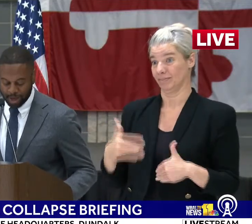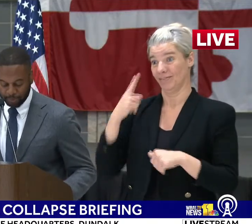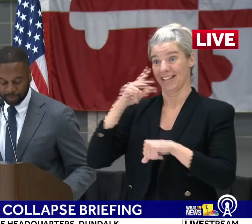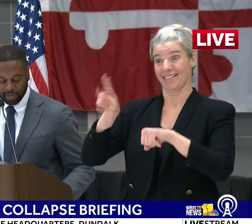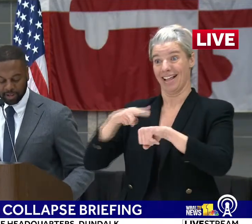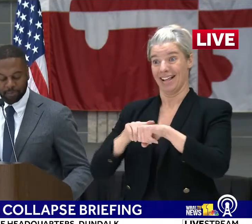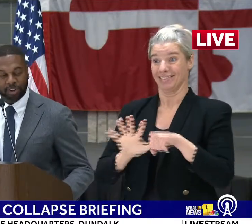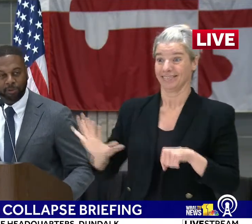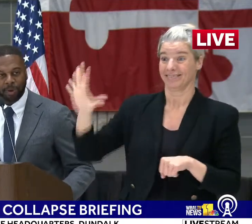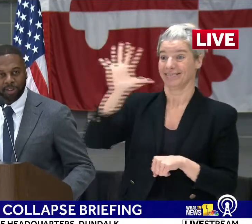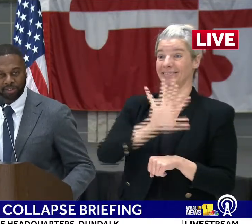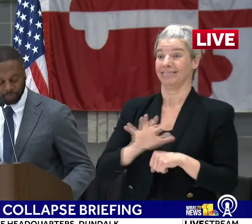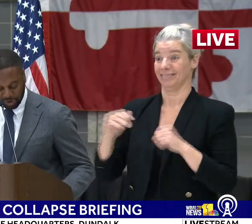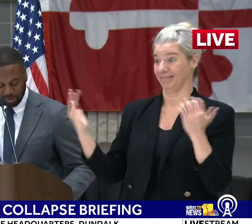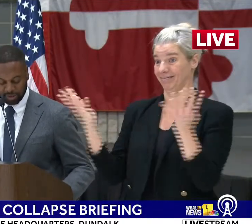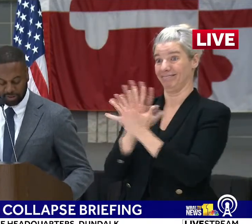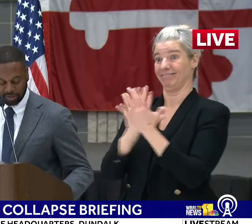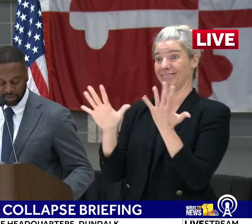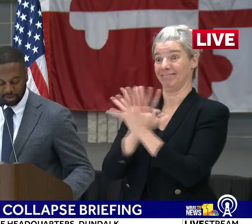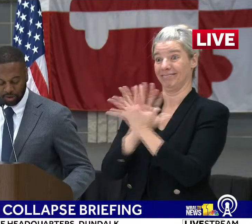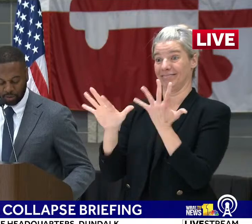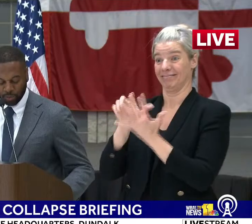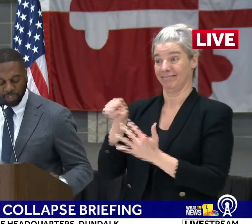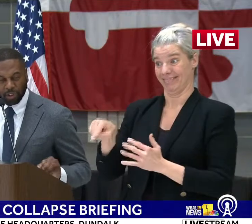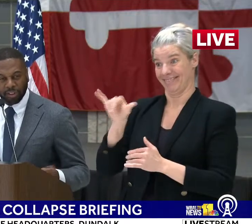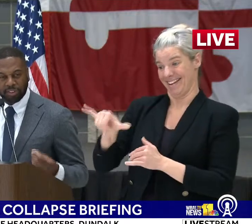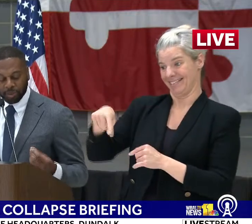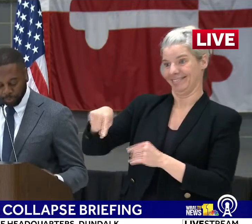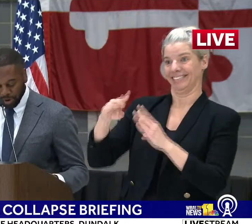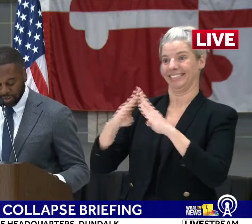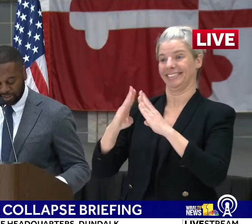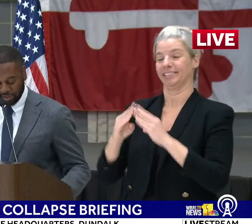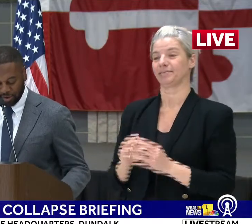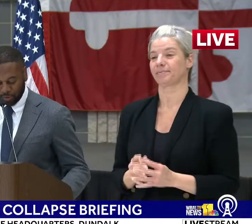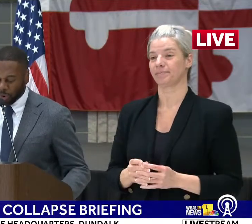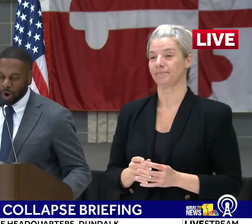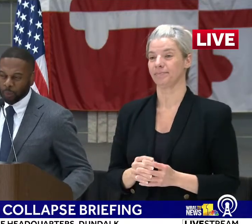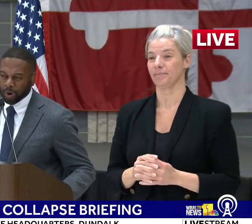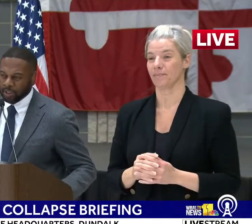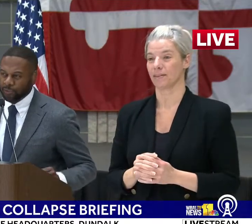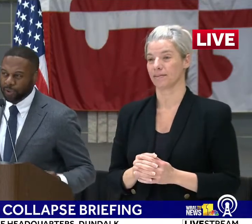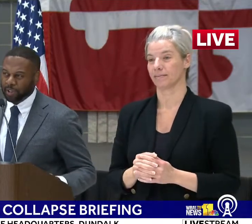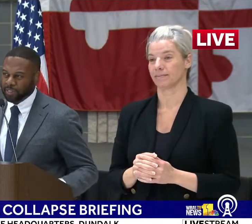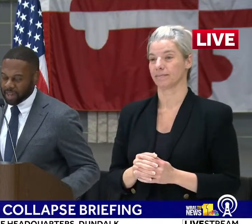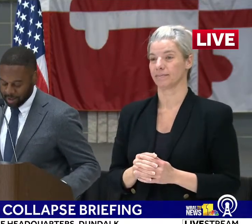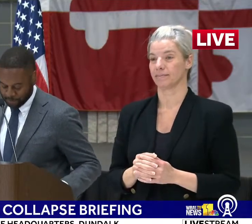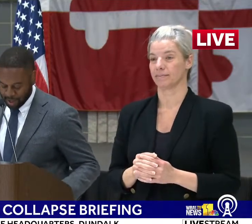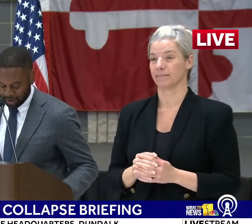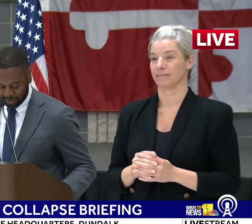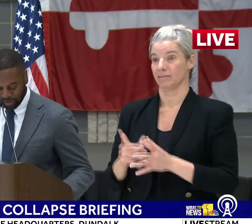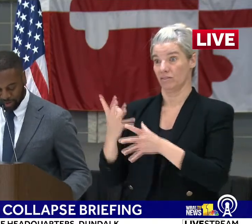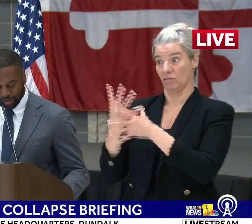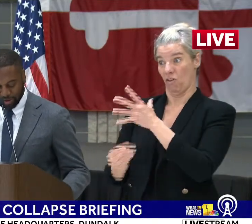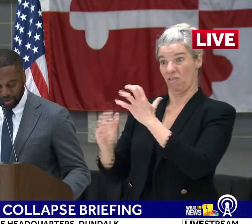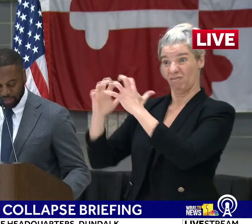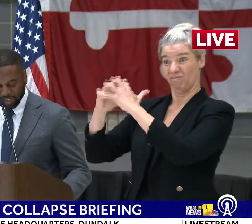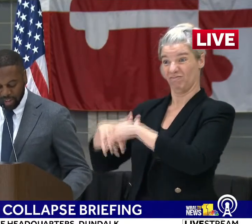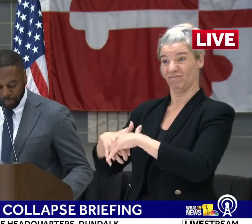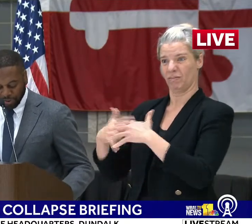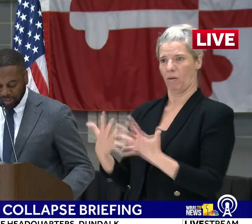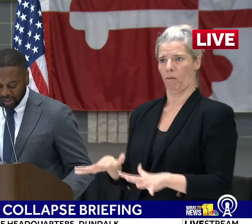most densely populated metropolitan regions. With the loss of the bridge, we're already feeling that